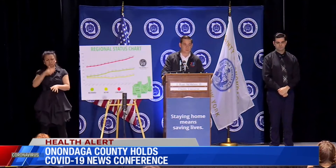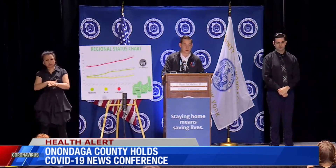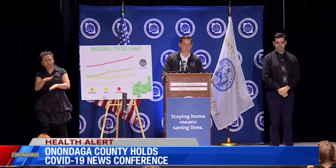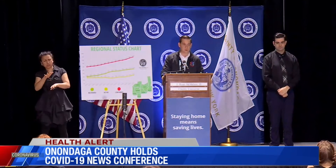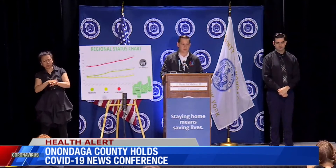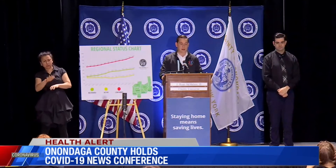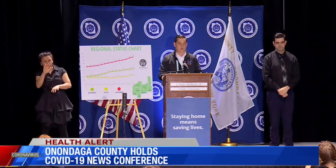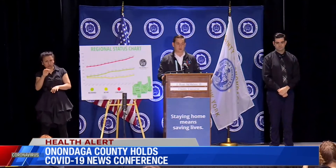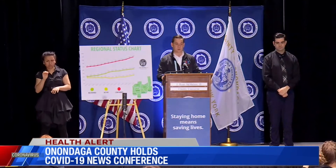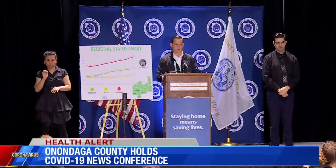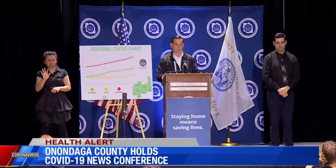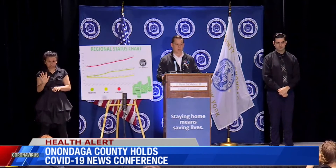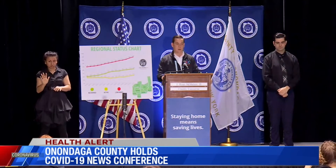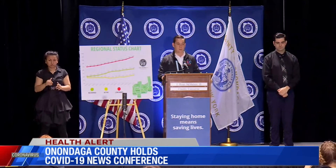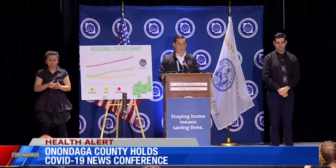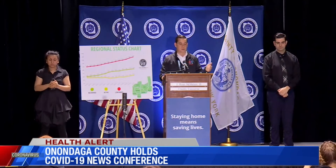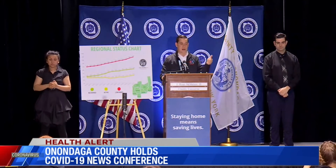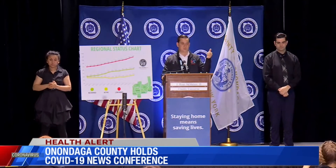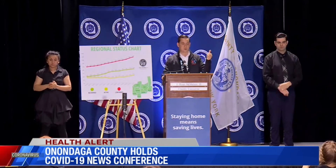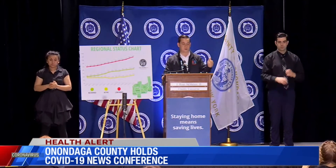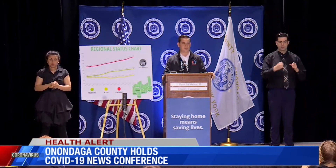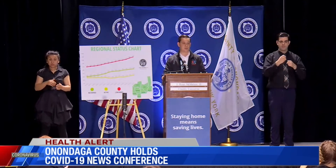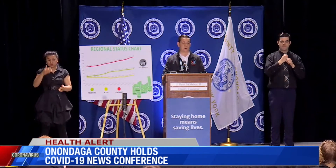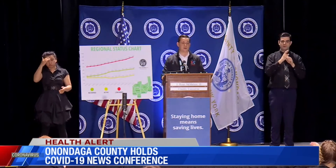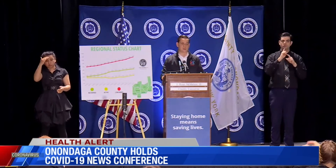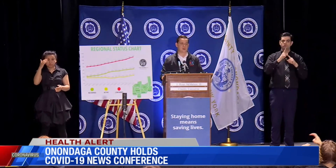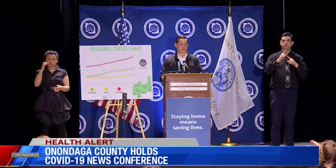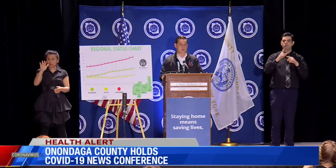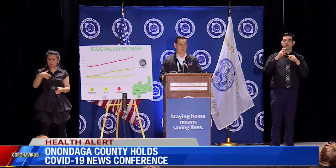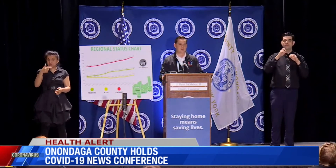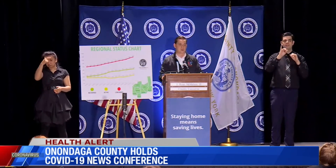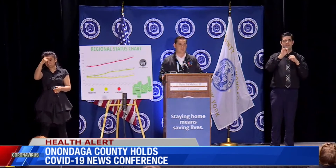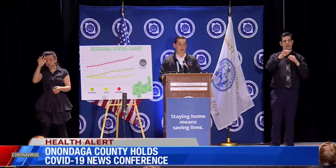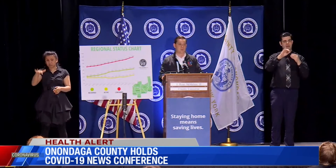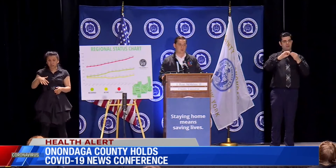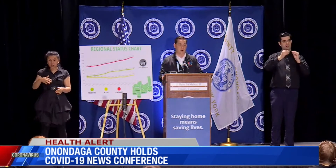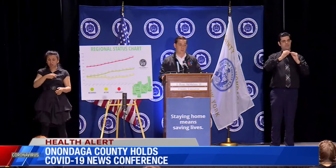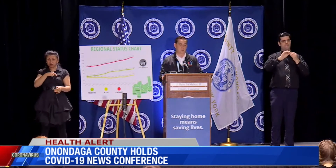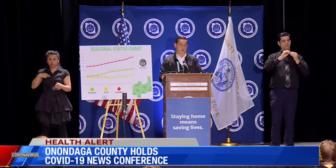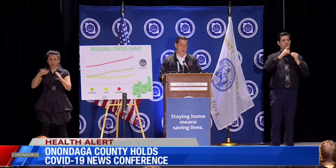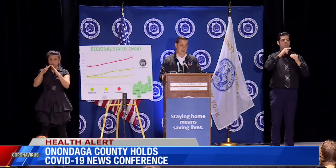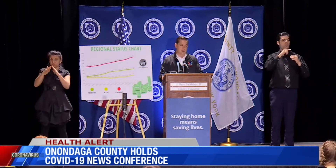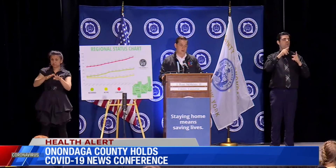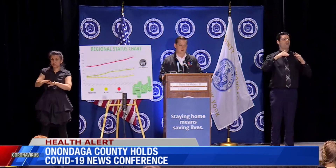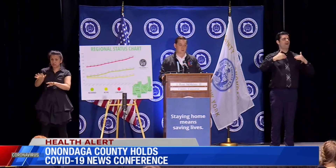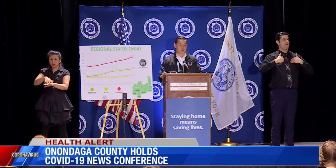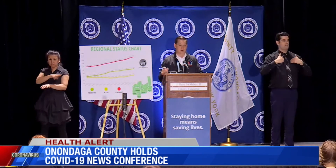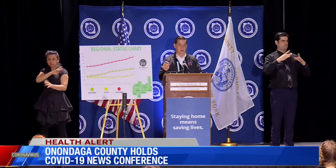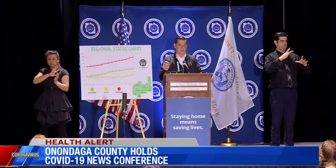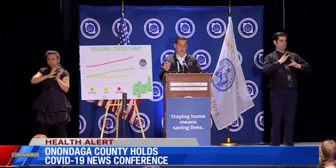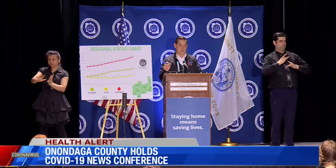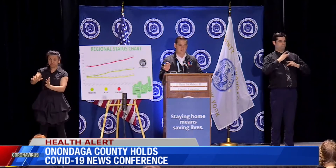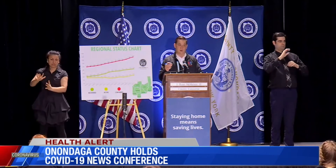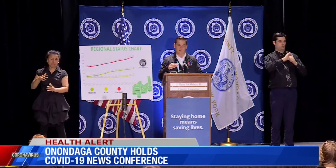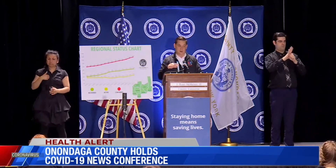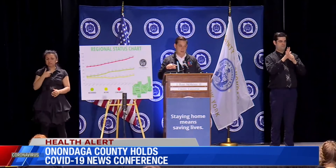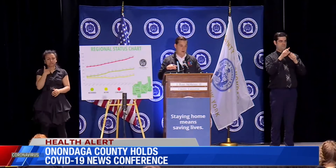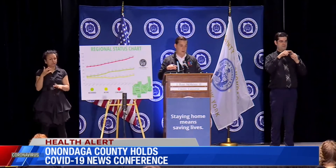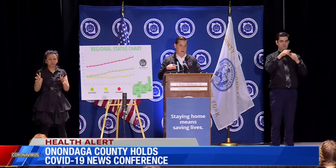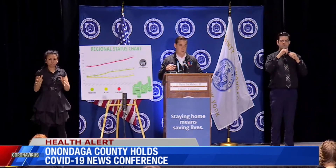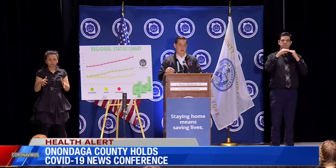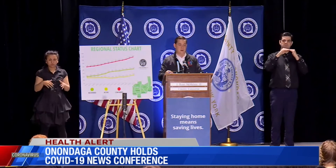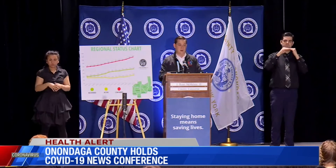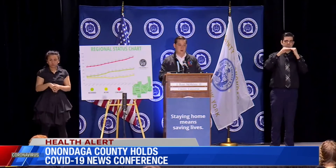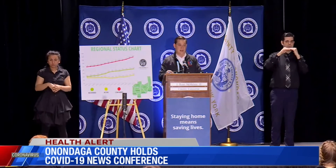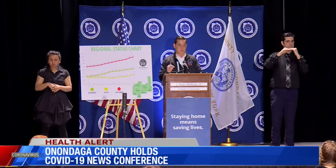sudden you got yourself a little bit of a problem because your hospitalization rates start moving up, and there's triggers that slow everything